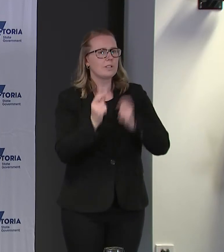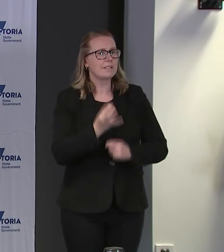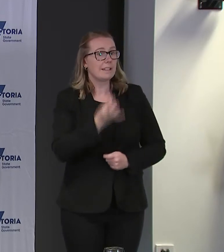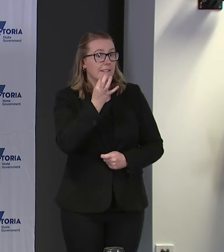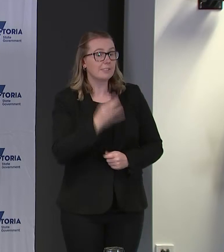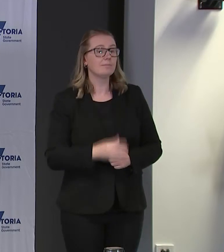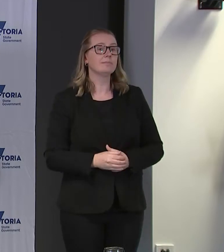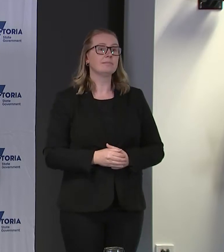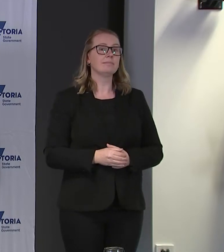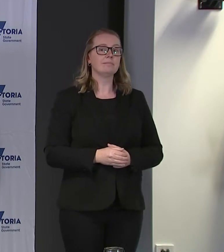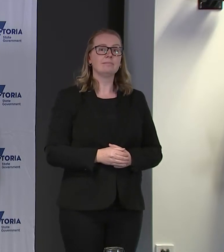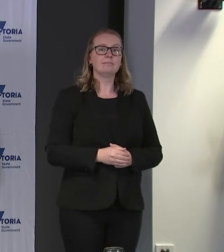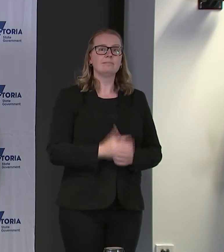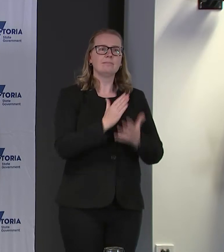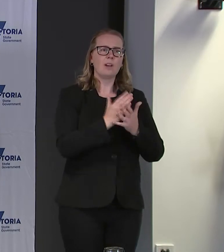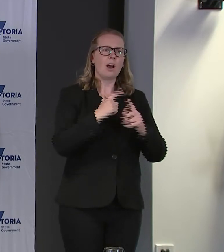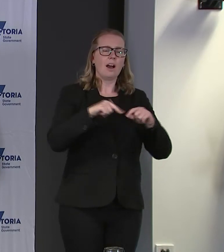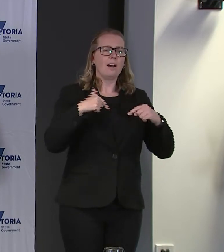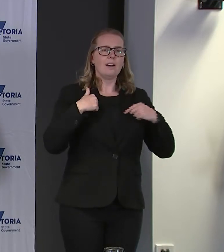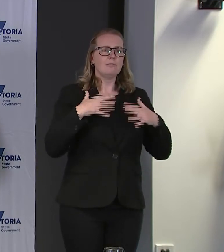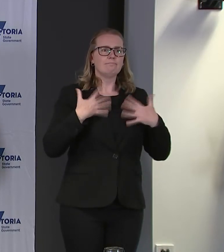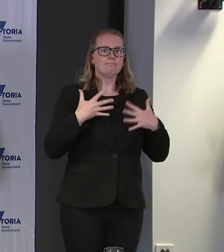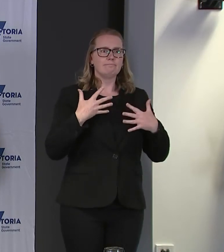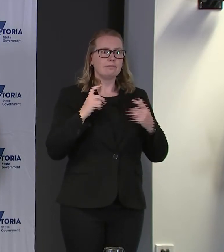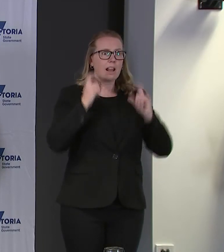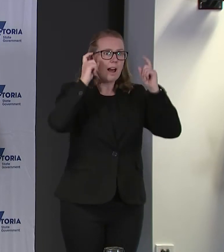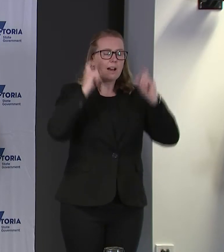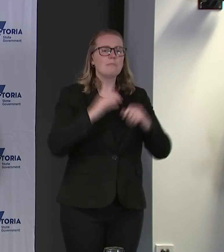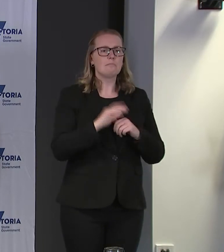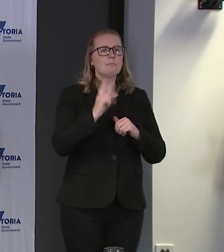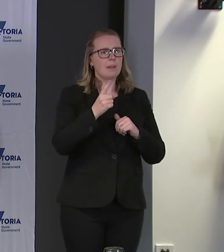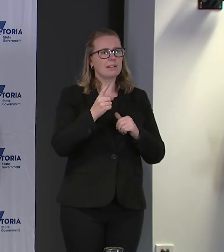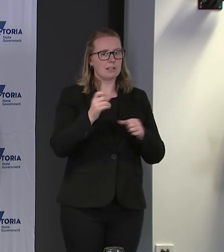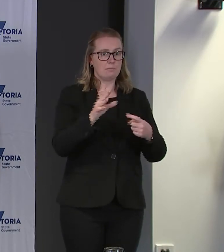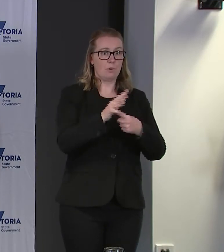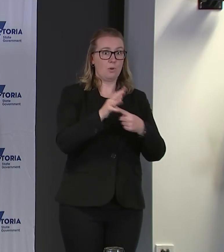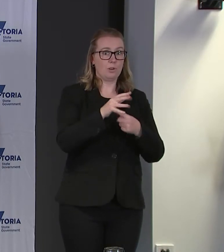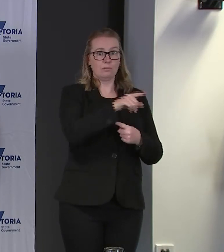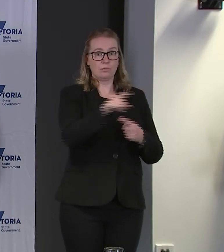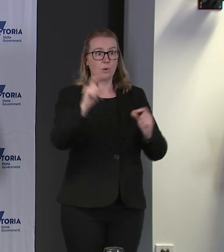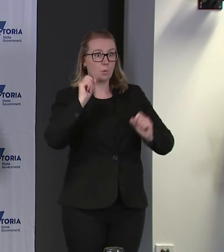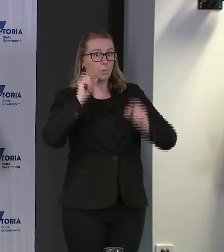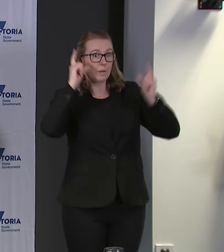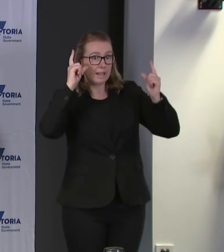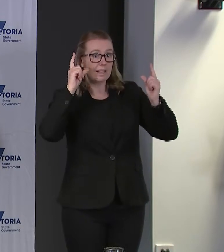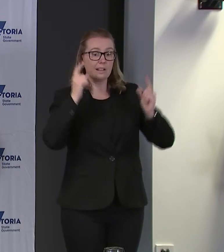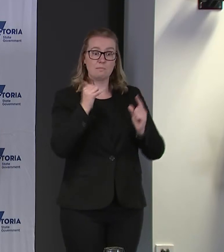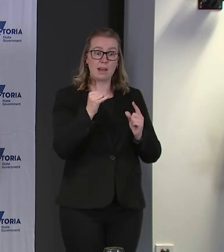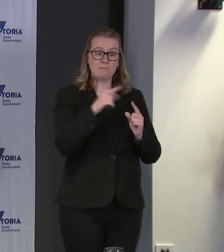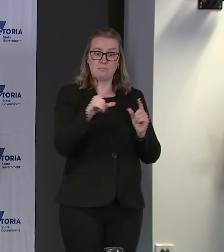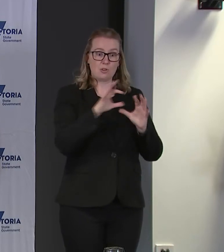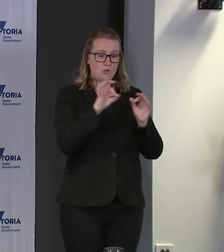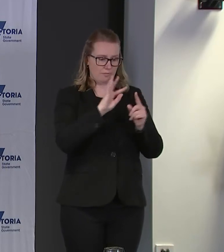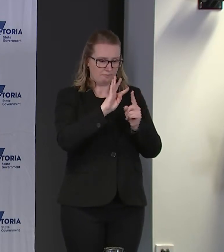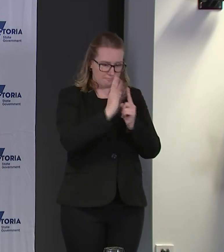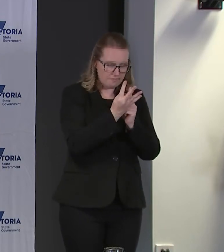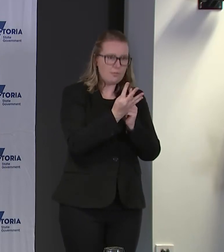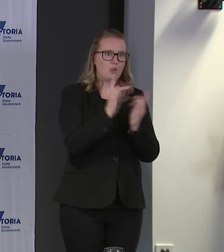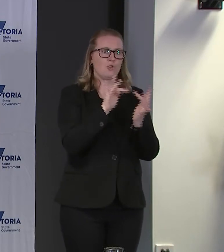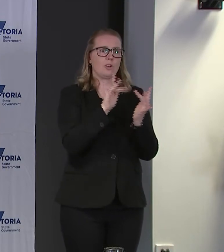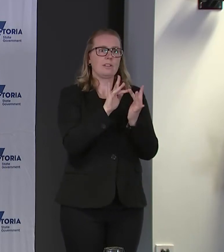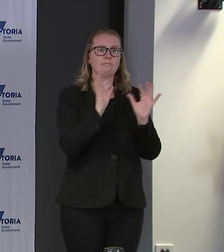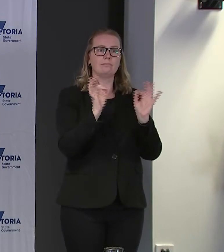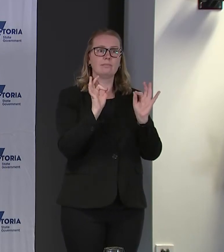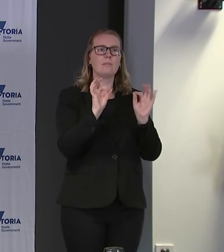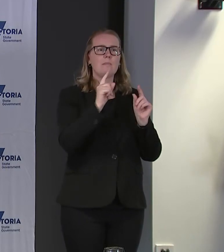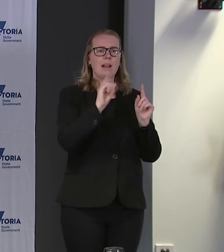sites, but to say that it does become a challenge if people aren't aware that they're a primary close contact, and so there'll be some exposure